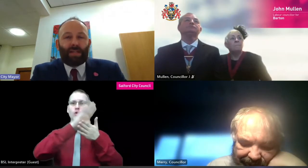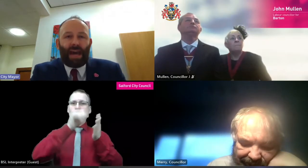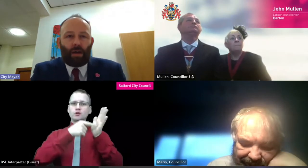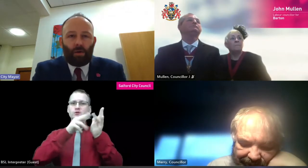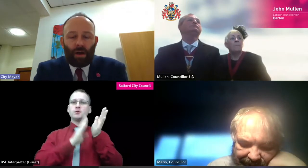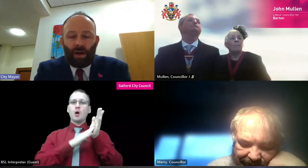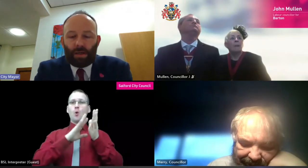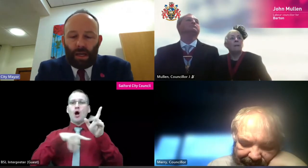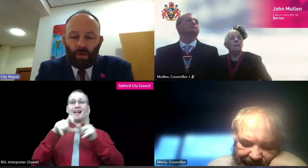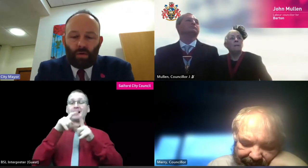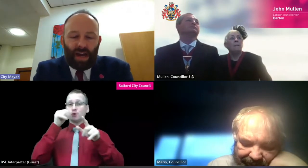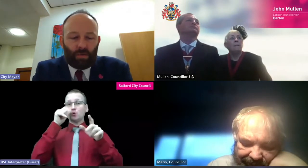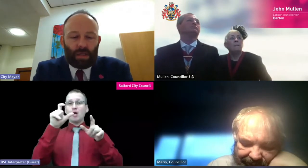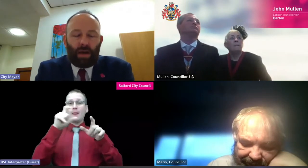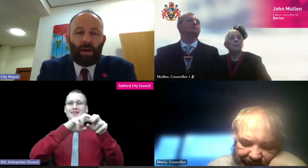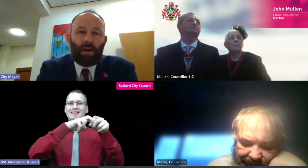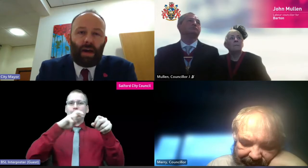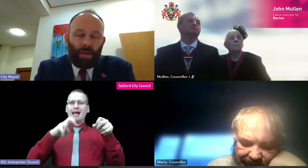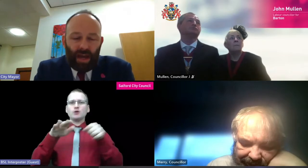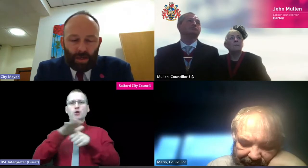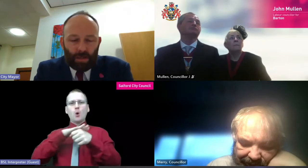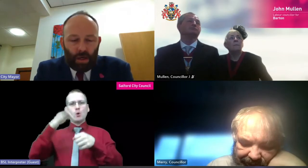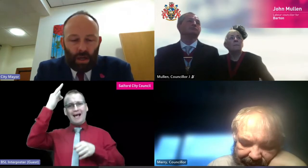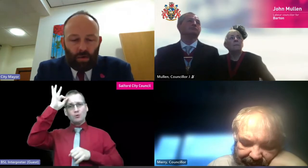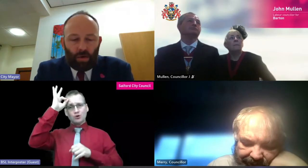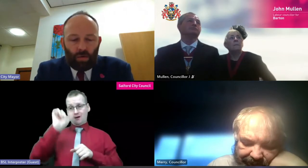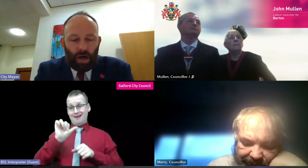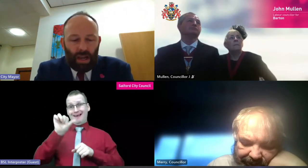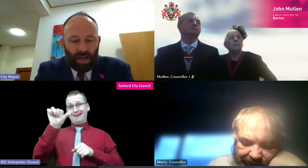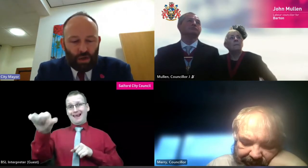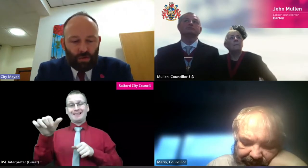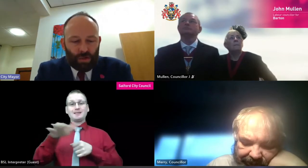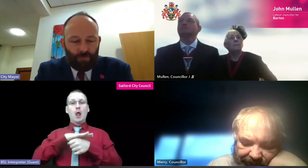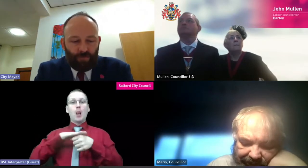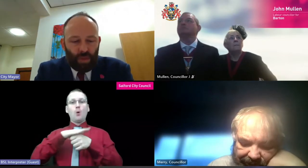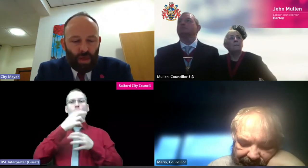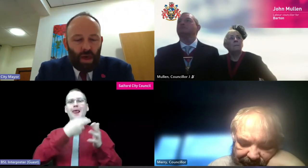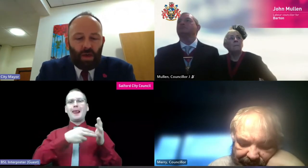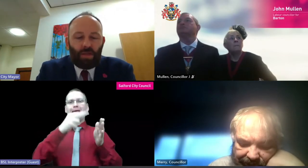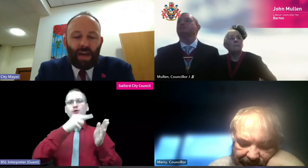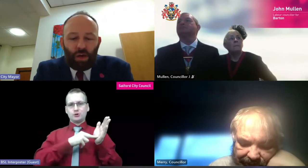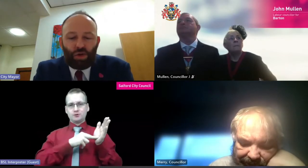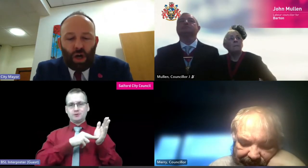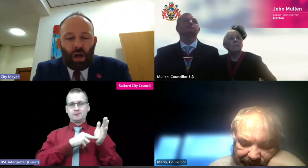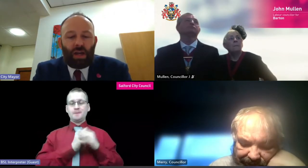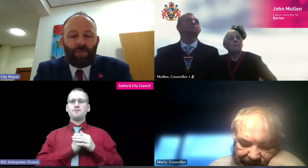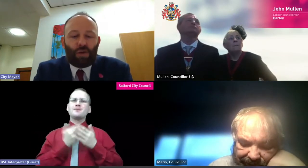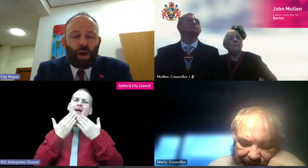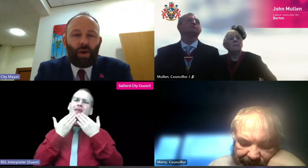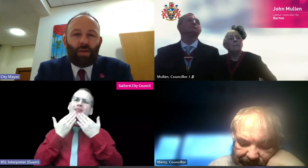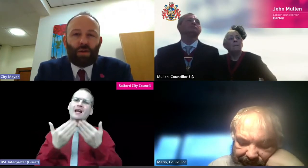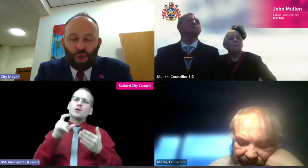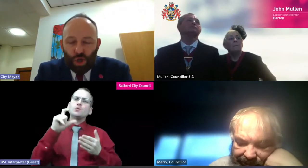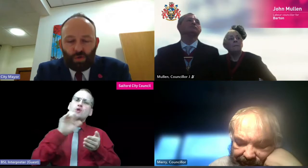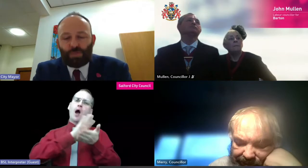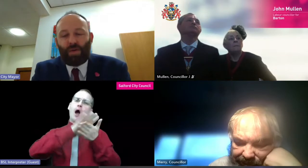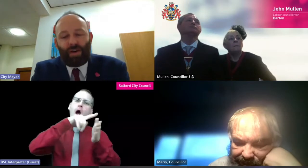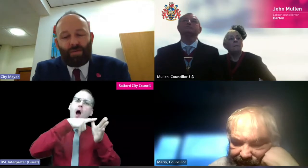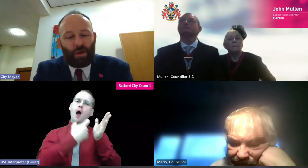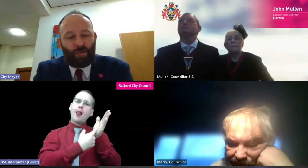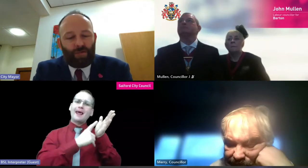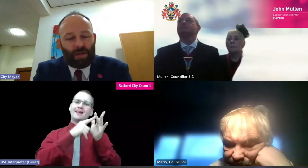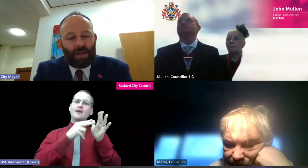be stepping down as a local councillor at the next local elections. Thank you, Charlie, for showing the